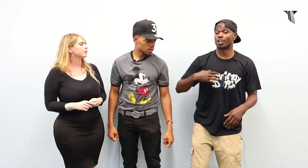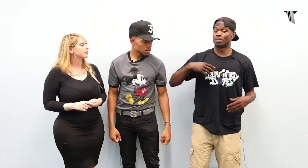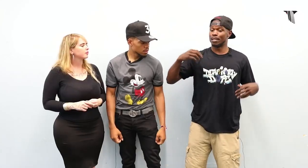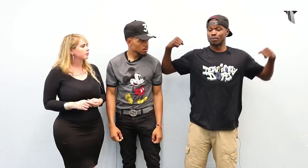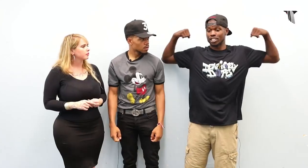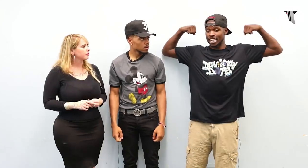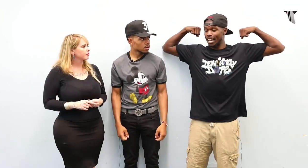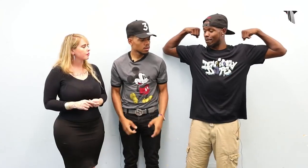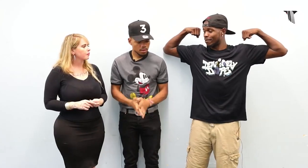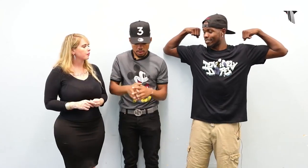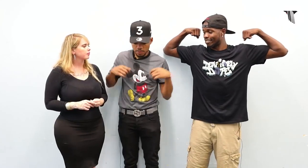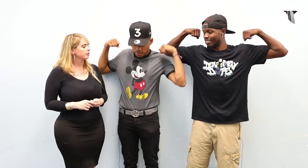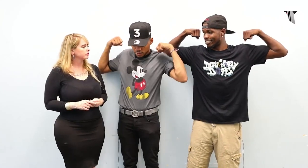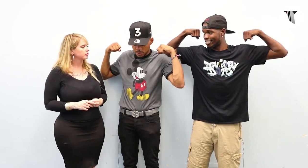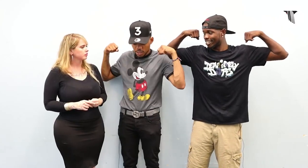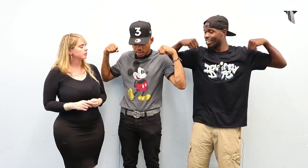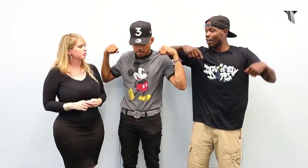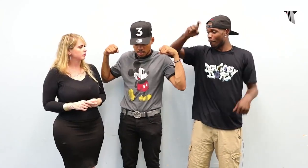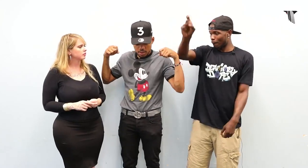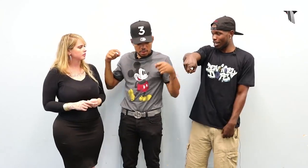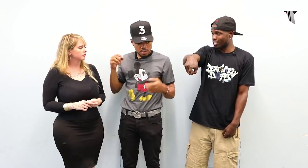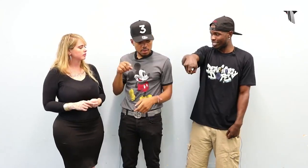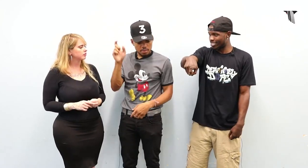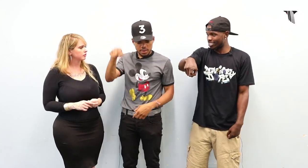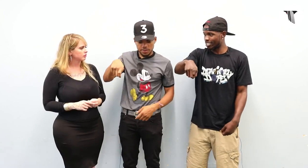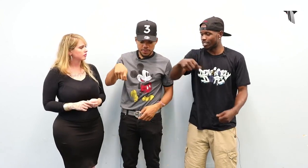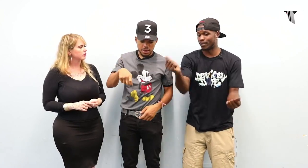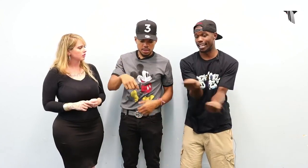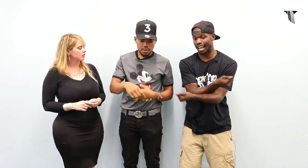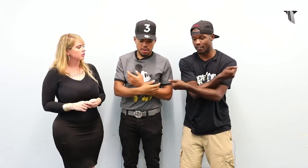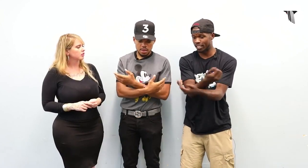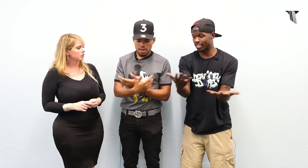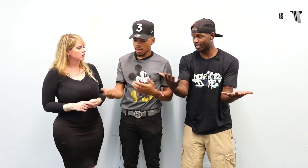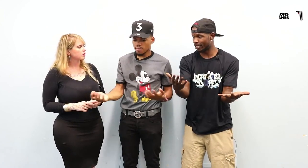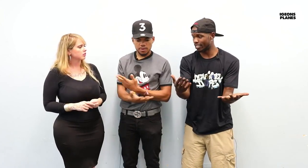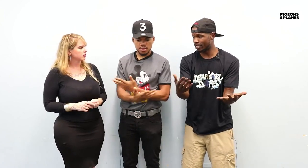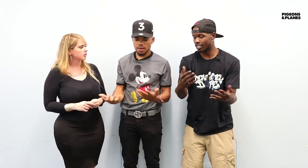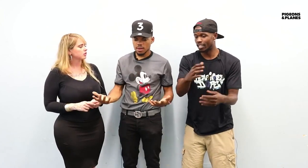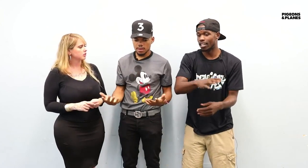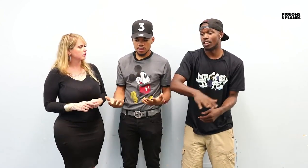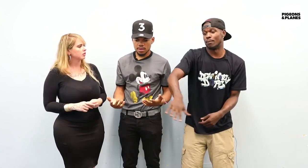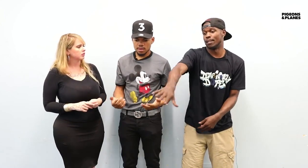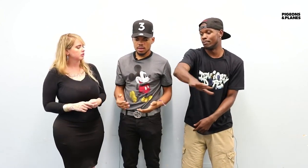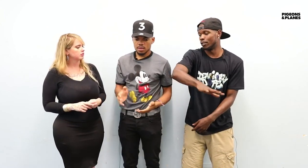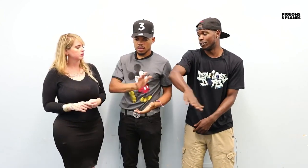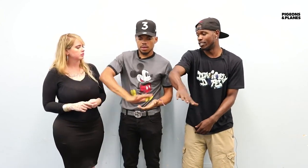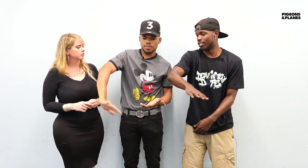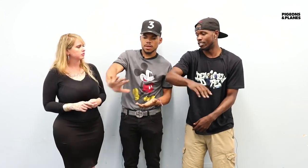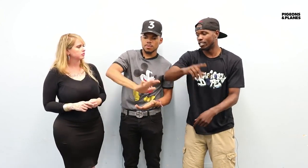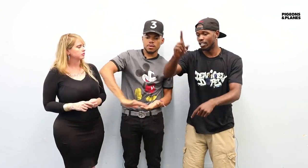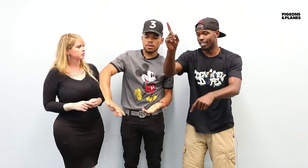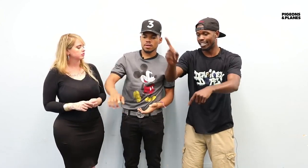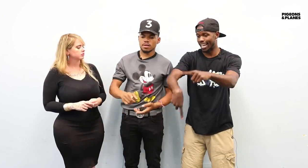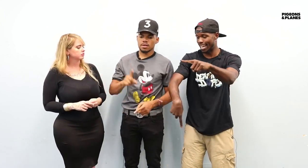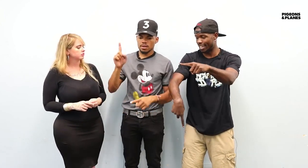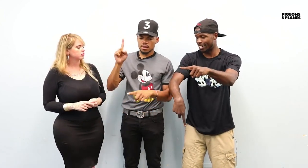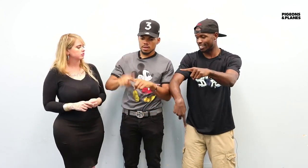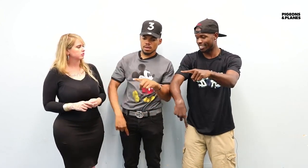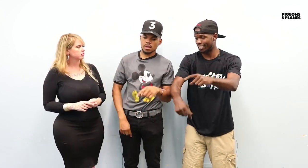the people's chant. The people's chant. Must be. Everything. Everything. The people. The people. Can't.